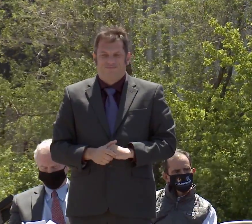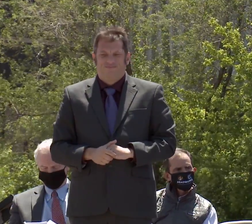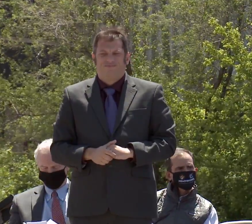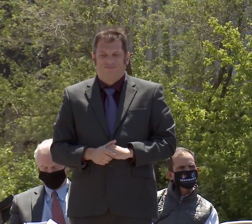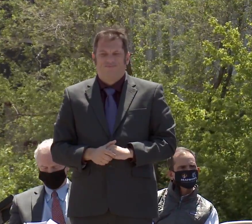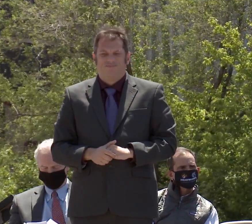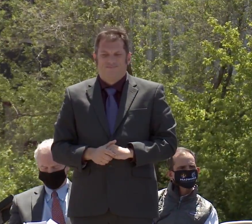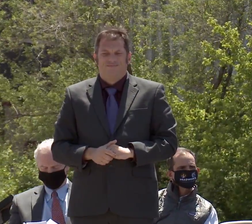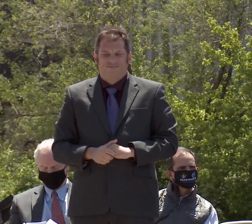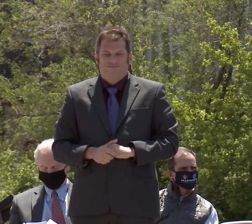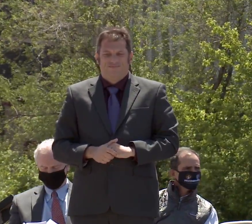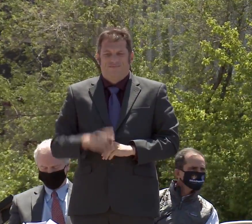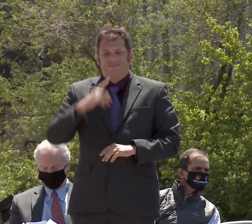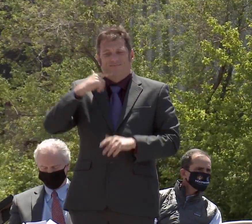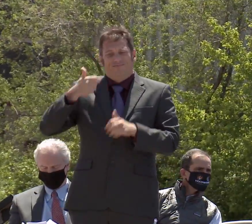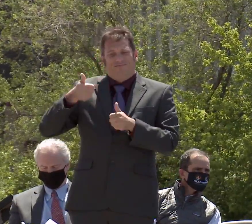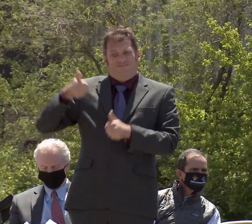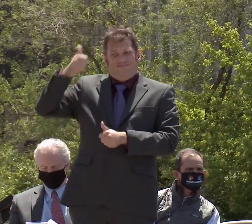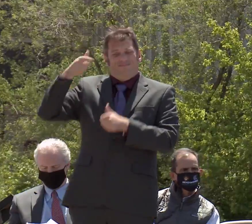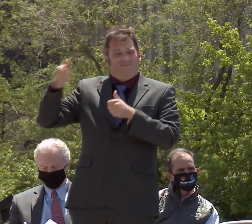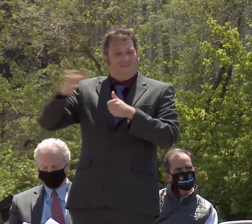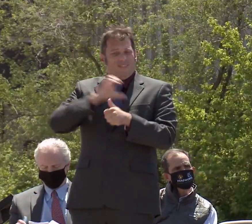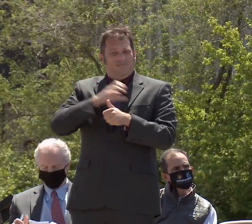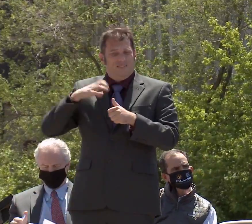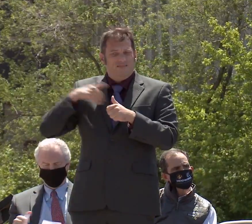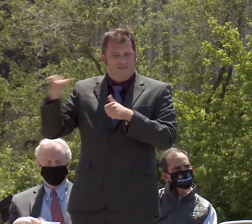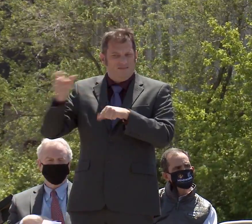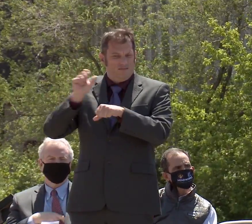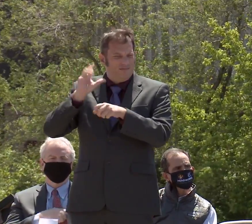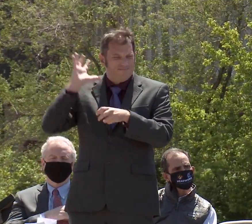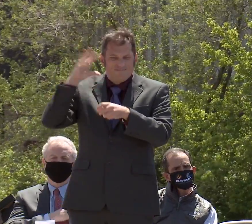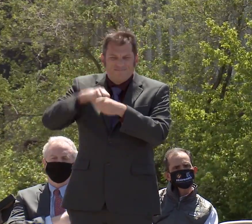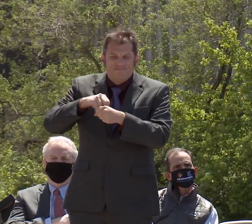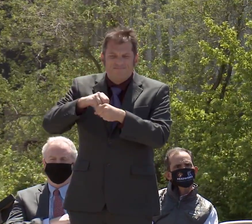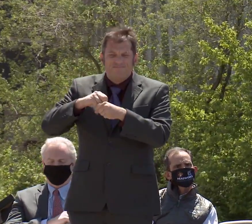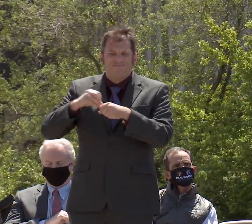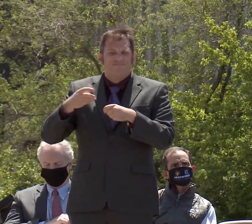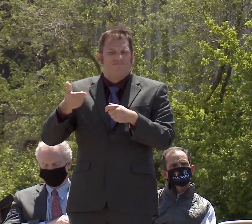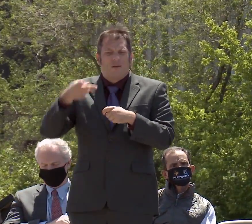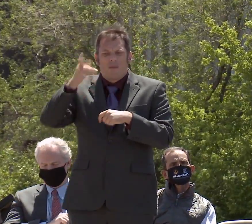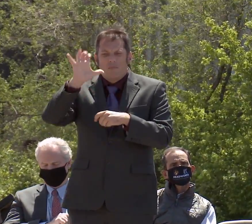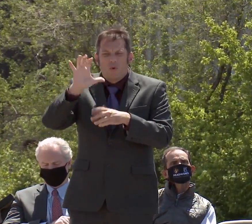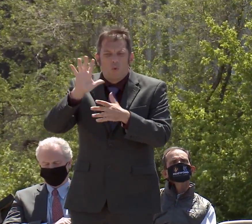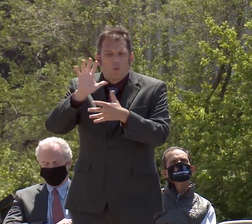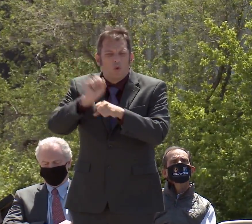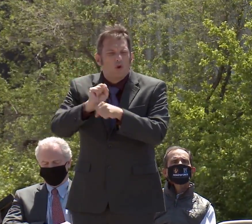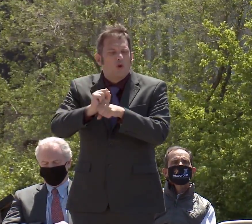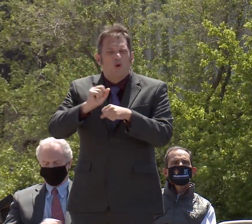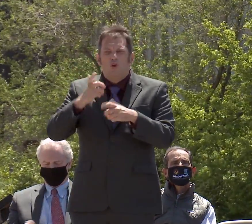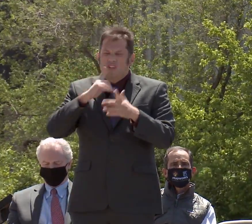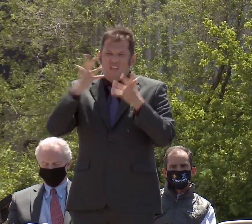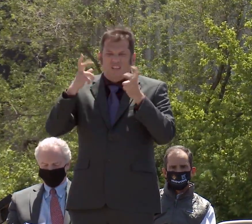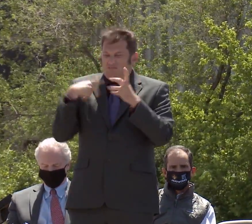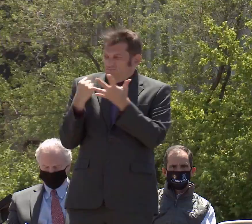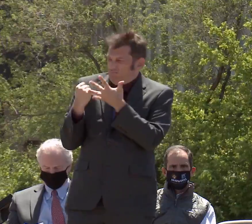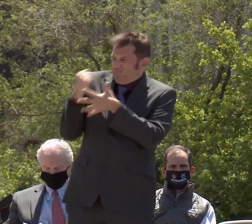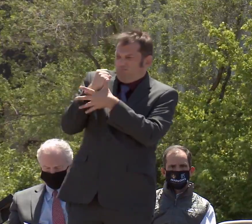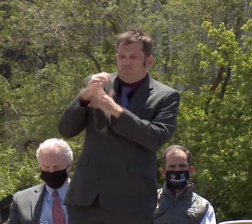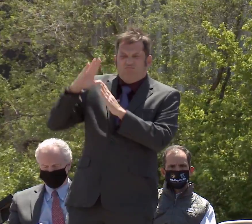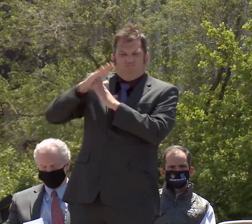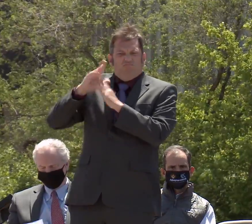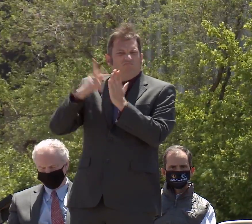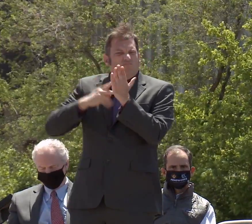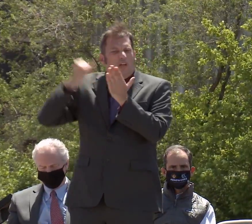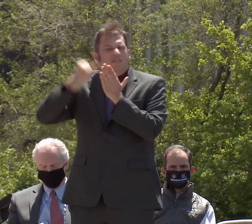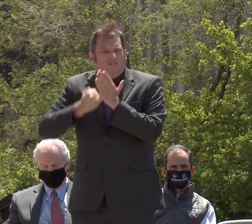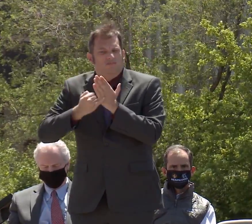Environment and Public Works Committee, these are going to be our high priorities. One last thing I want to mention that was included in the Senate bill